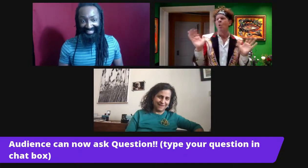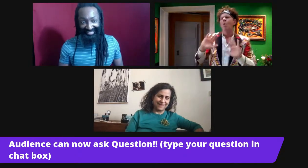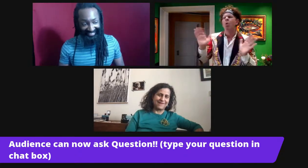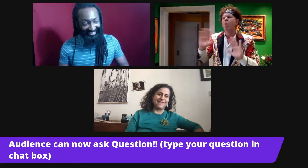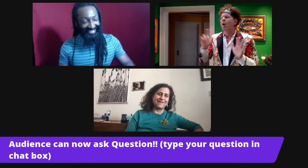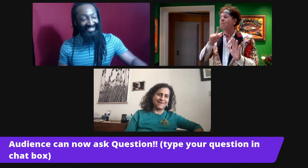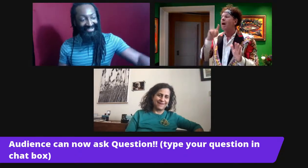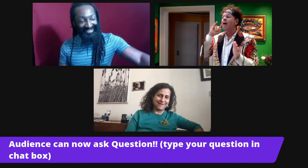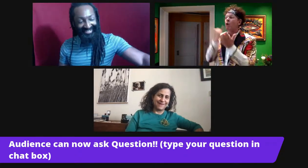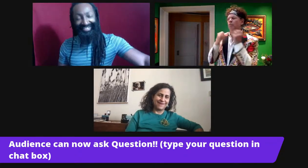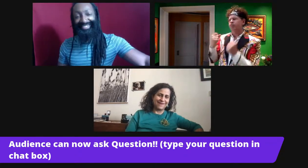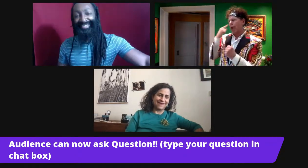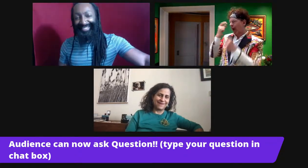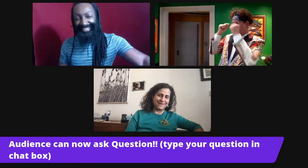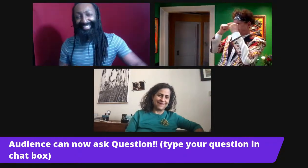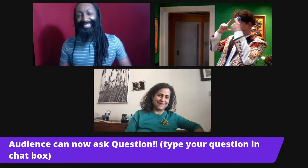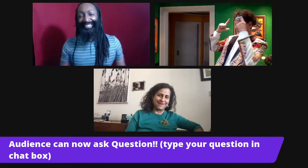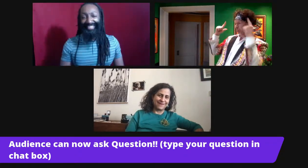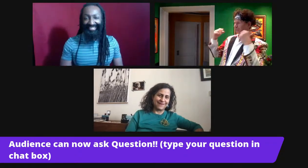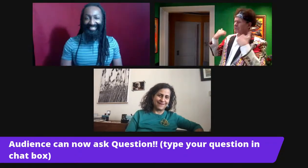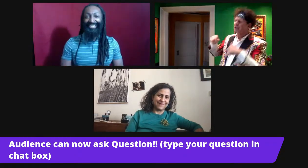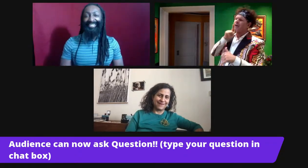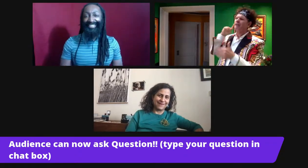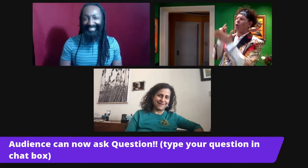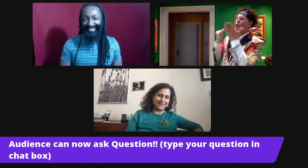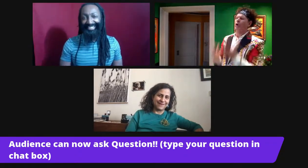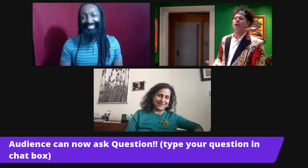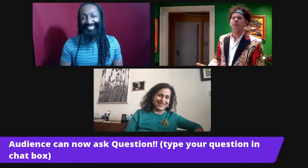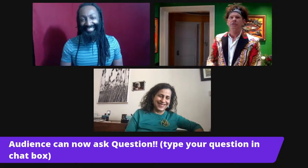yeah. Oh, and then I'm like, oh, can you show me? Can you show me? Can you show me?